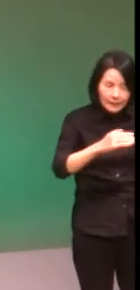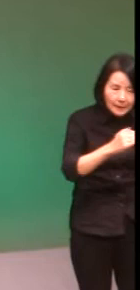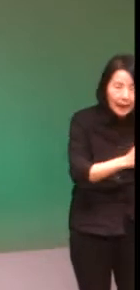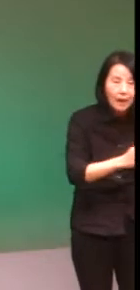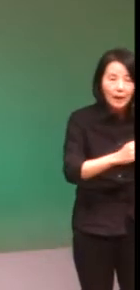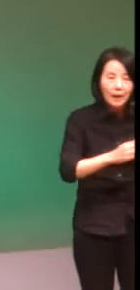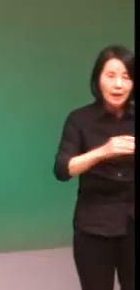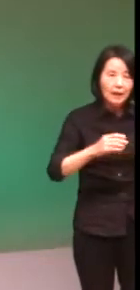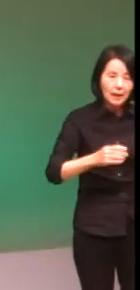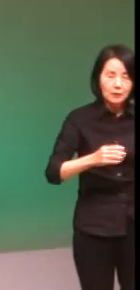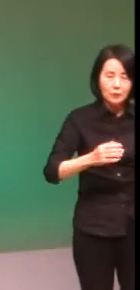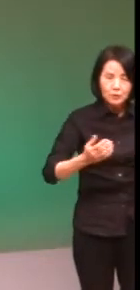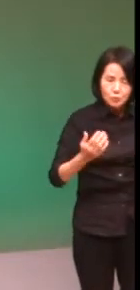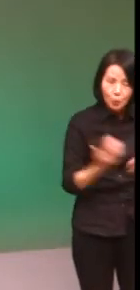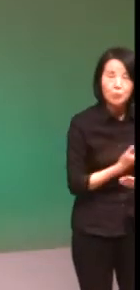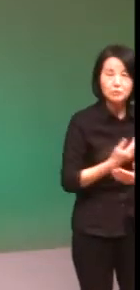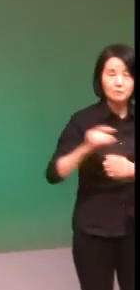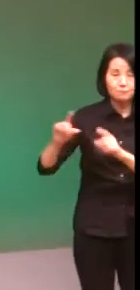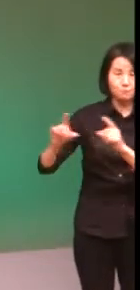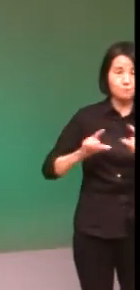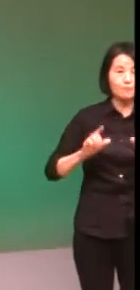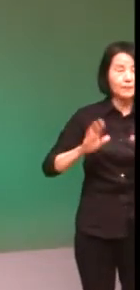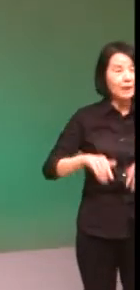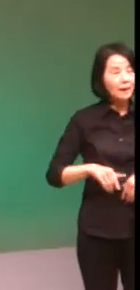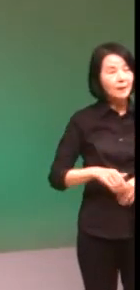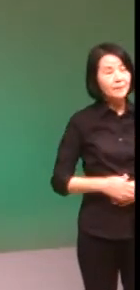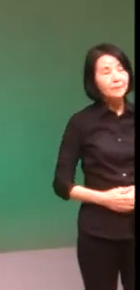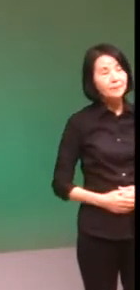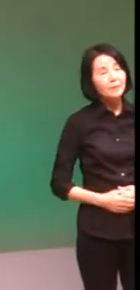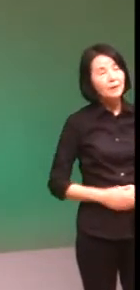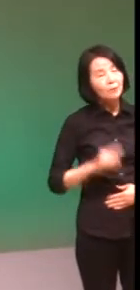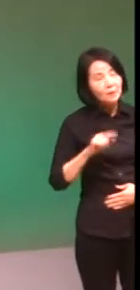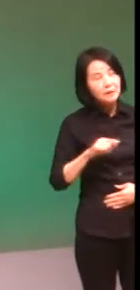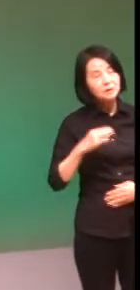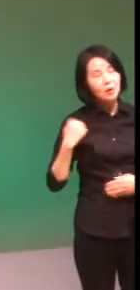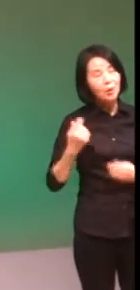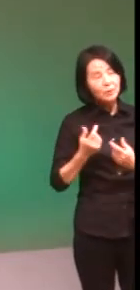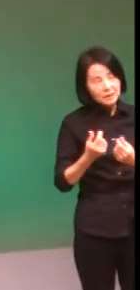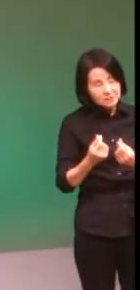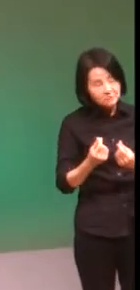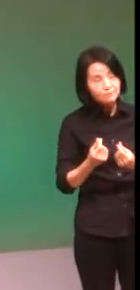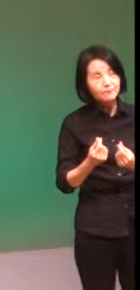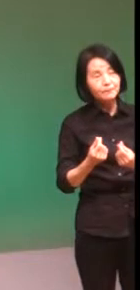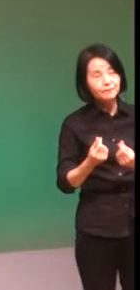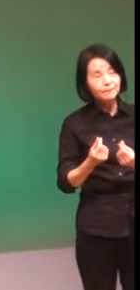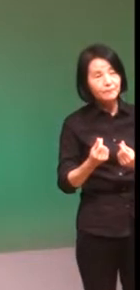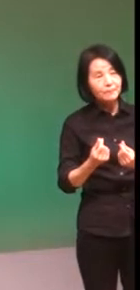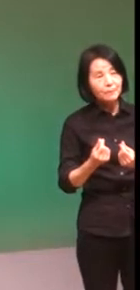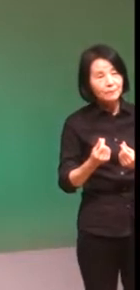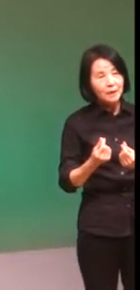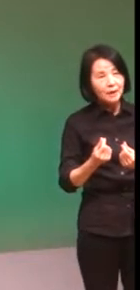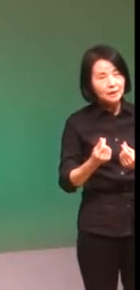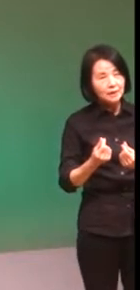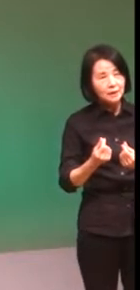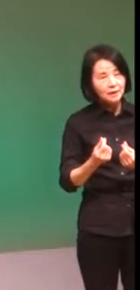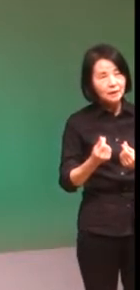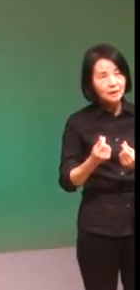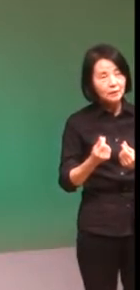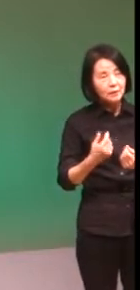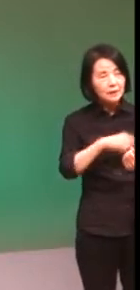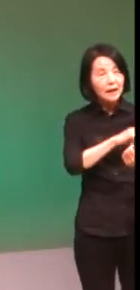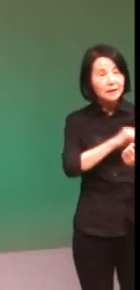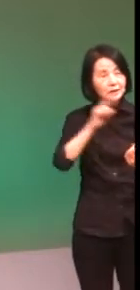our parliamentarians, because they believe, as do I, that we should have a sovereign right to decide our security